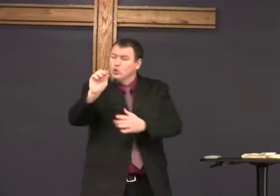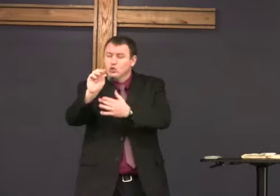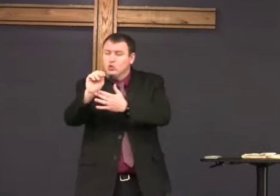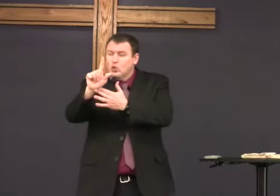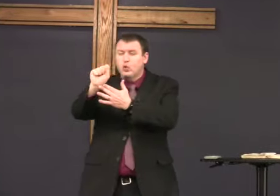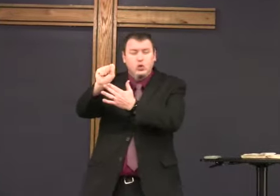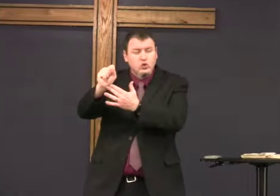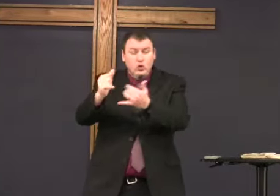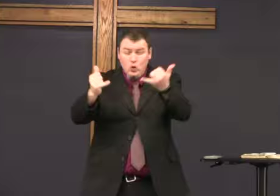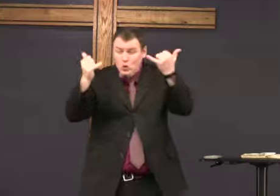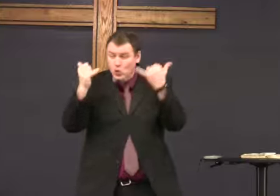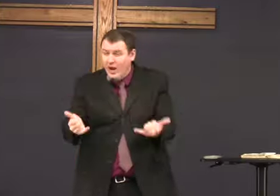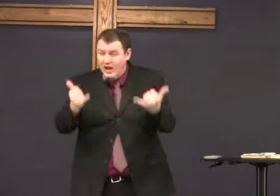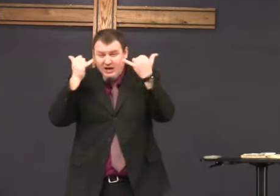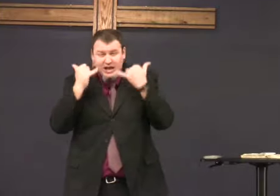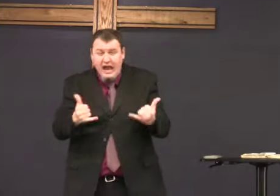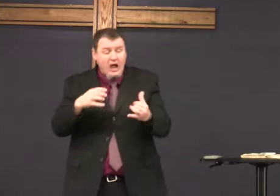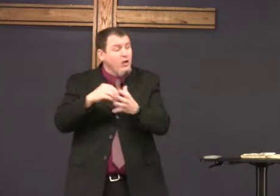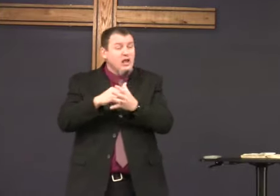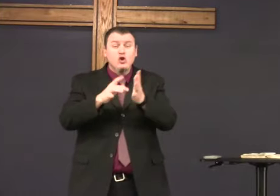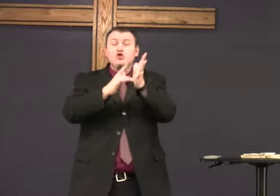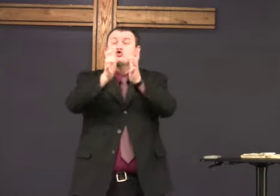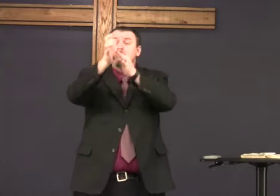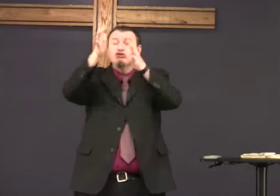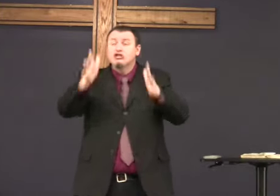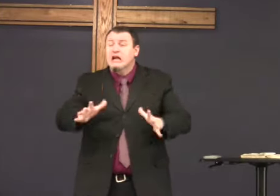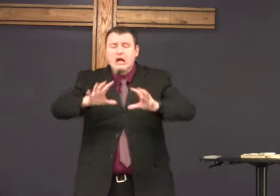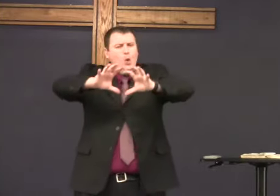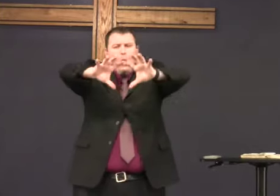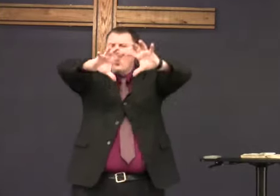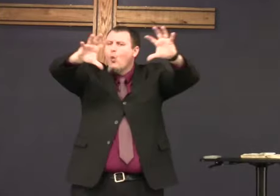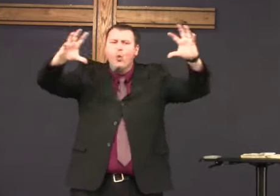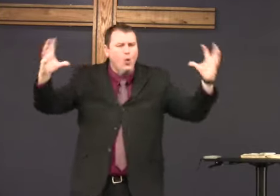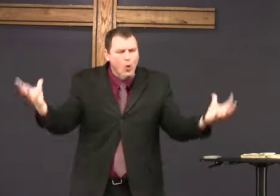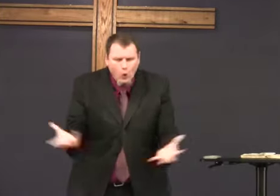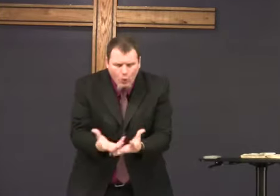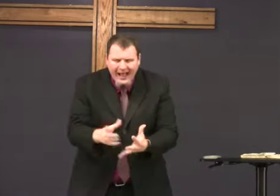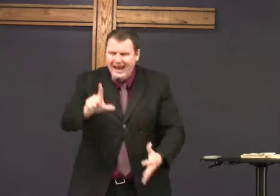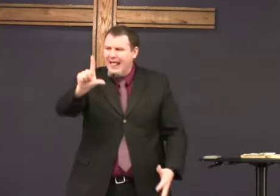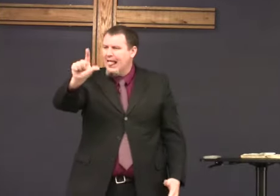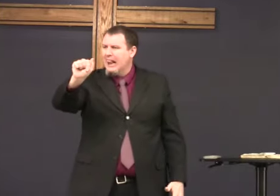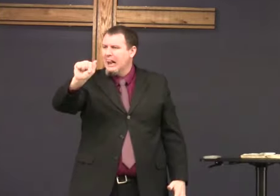And this tool right now in Christianity as a whole